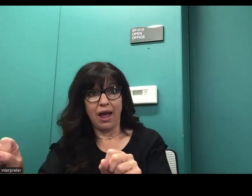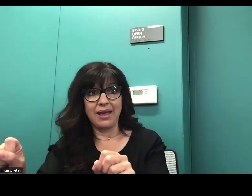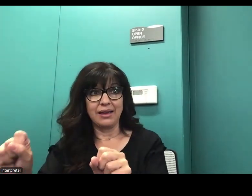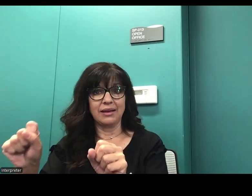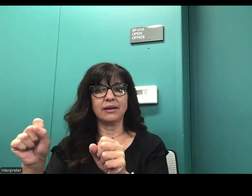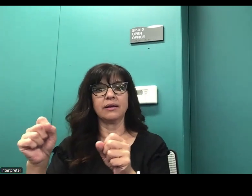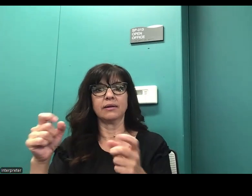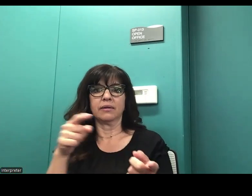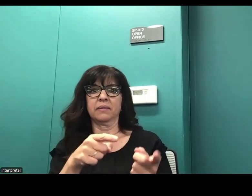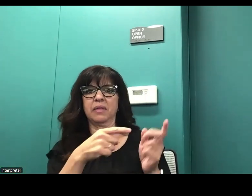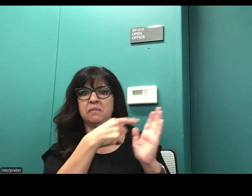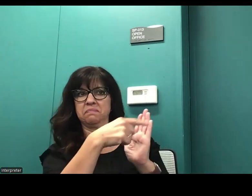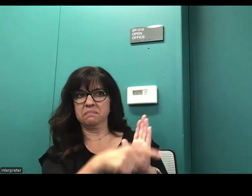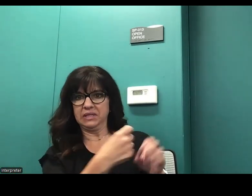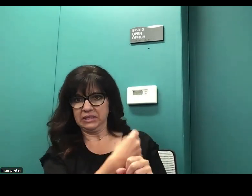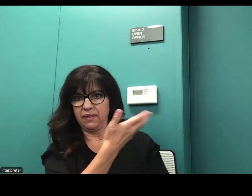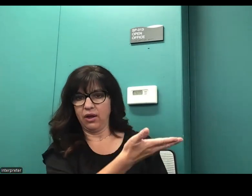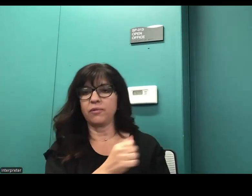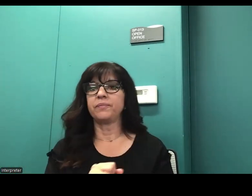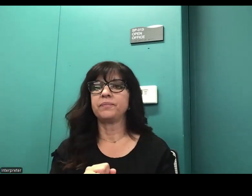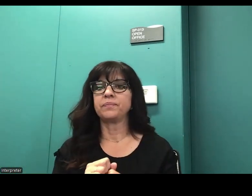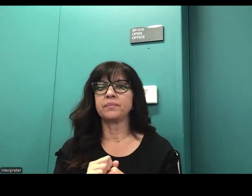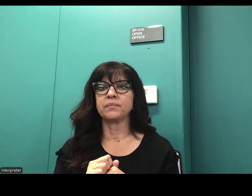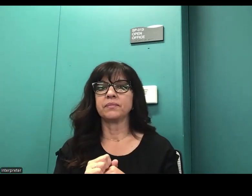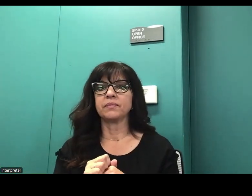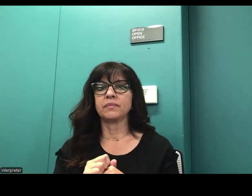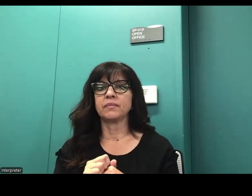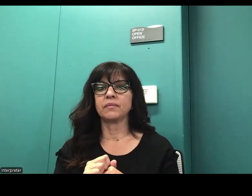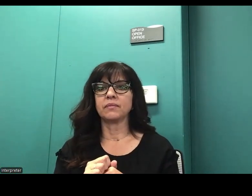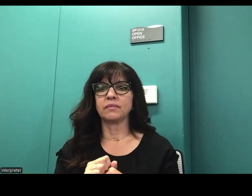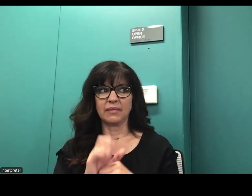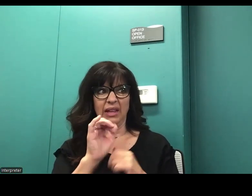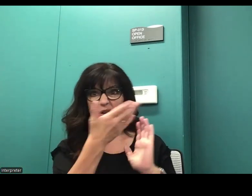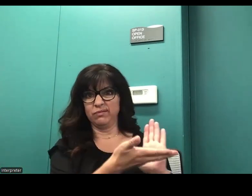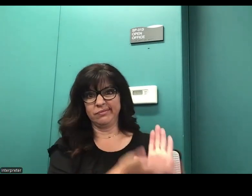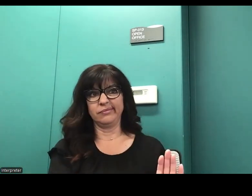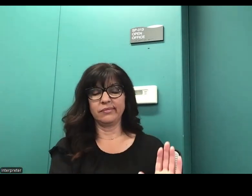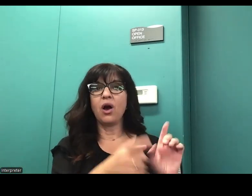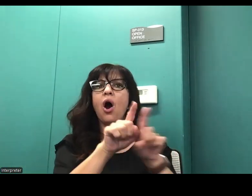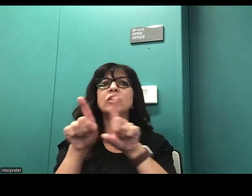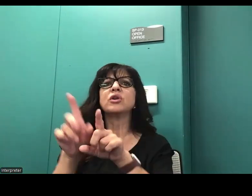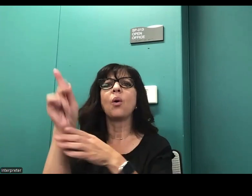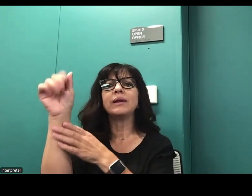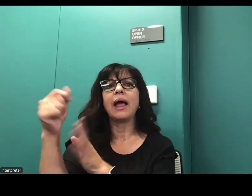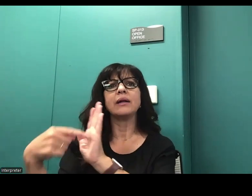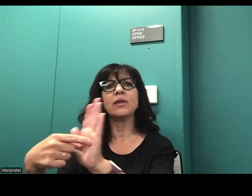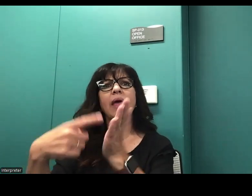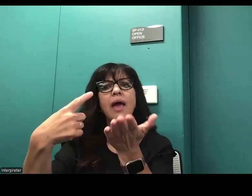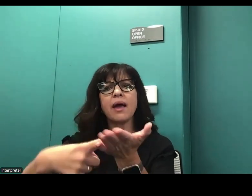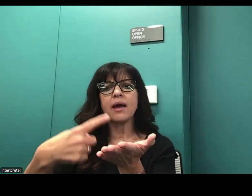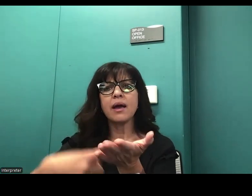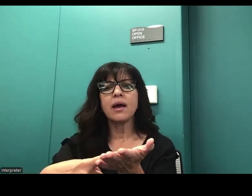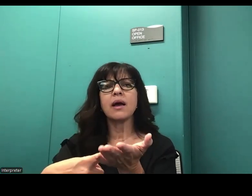year. Okay, this is that data. There's also data that they talked